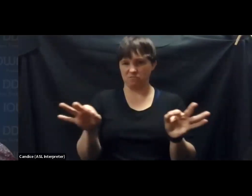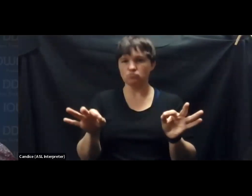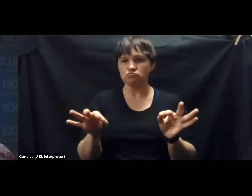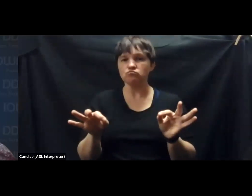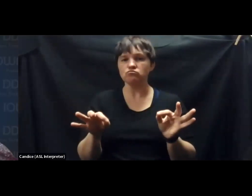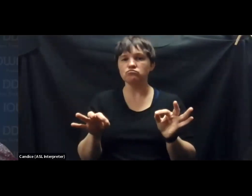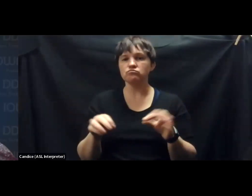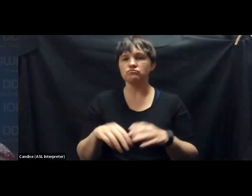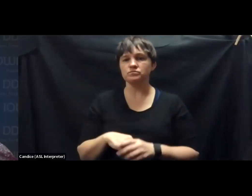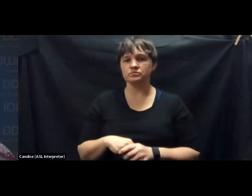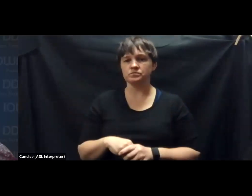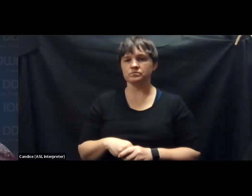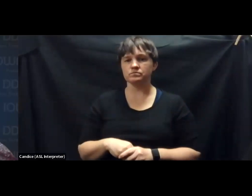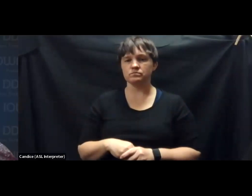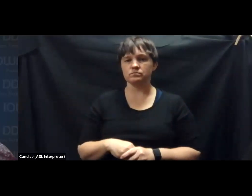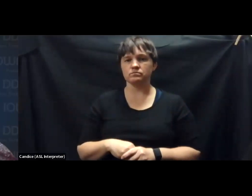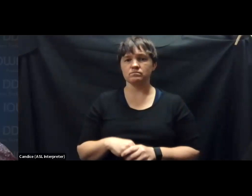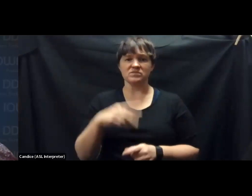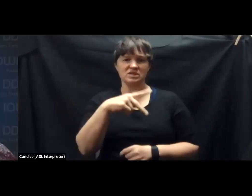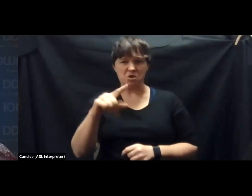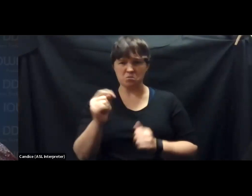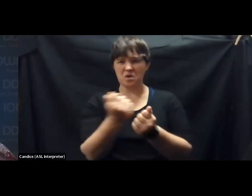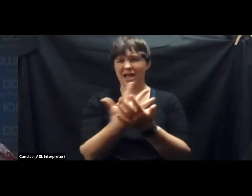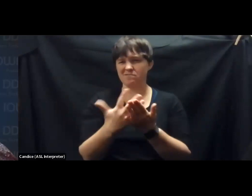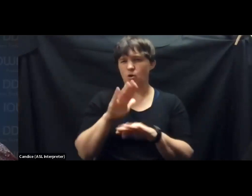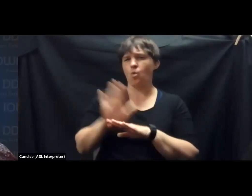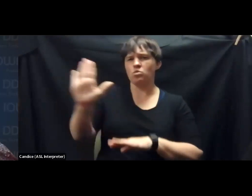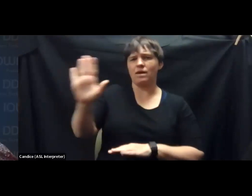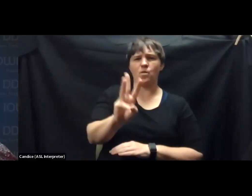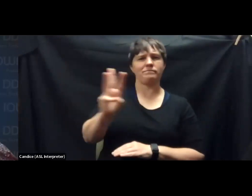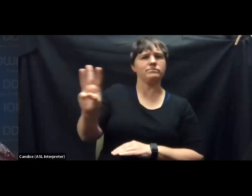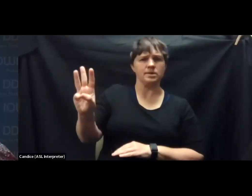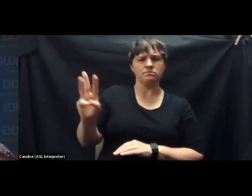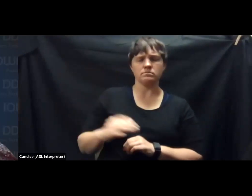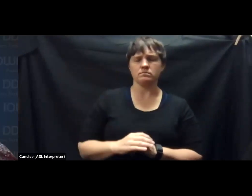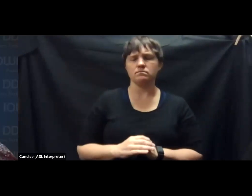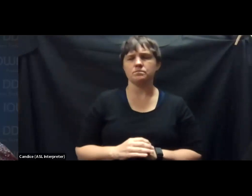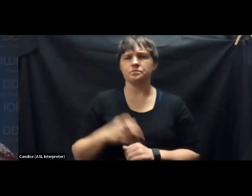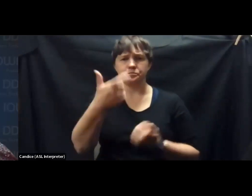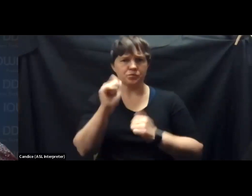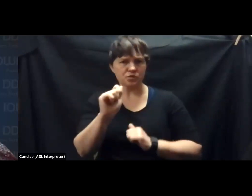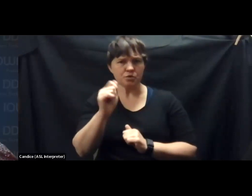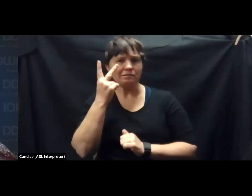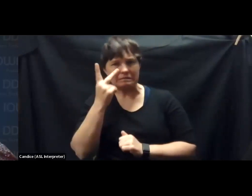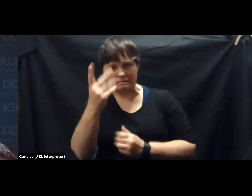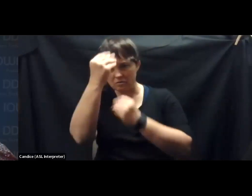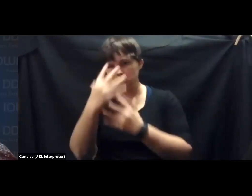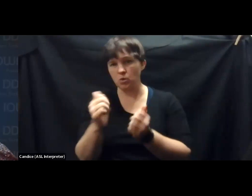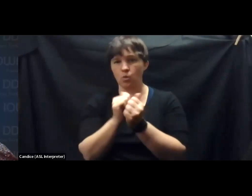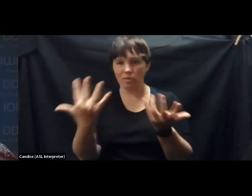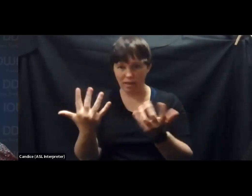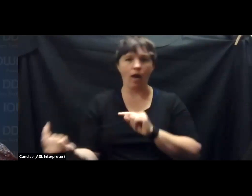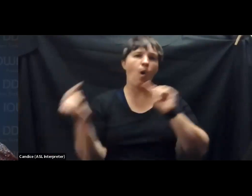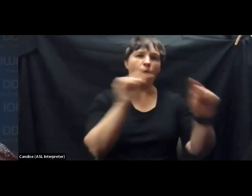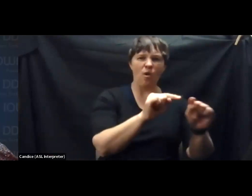there is a lot of the PowerPoint and everything is on their website, so you can see the information without going to